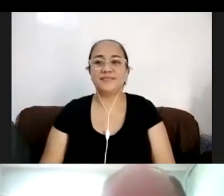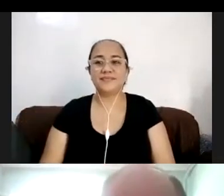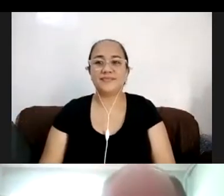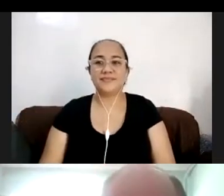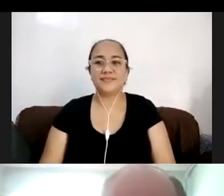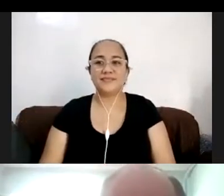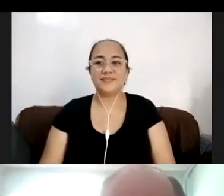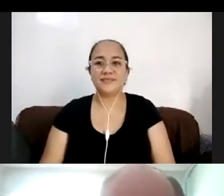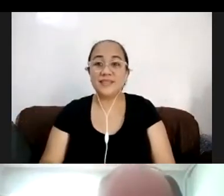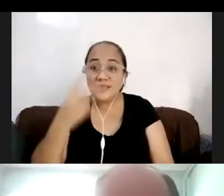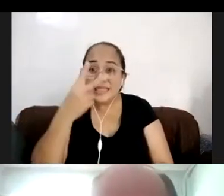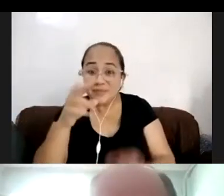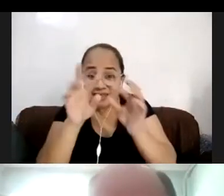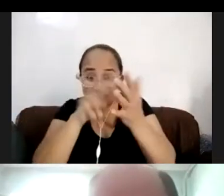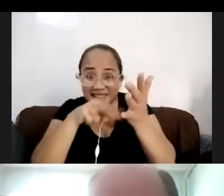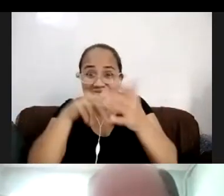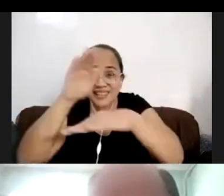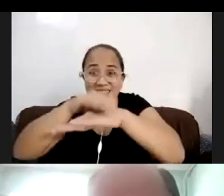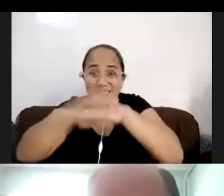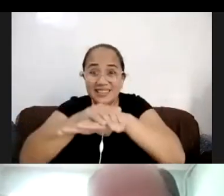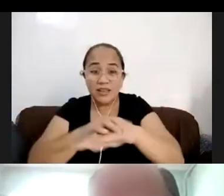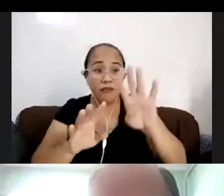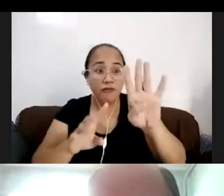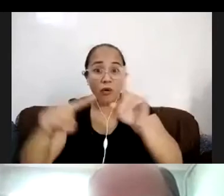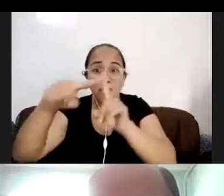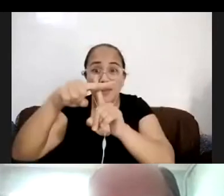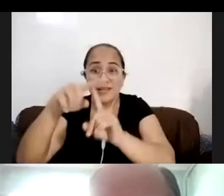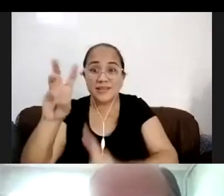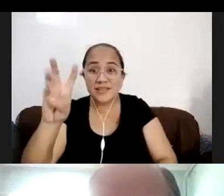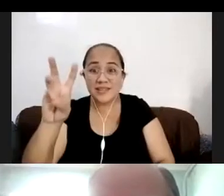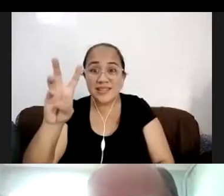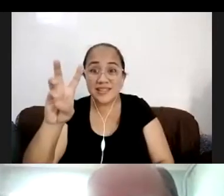Look at the English, 4 plus 16. That is a clause.